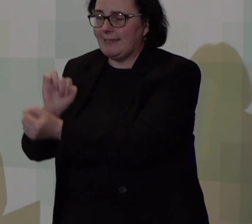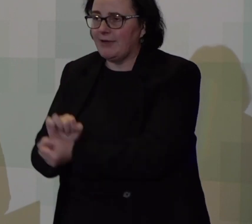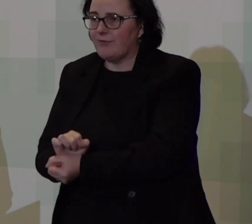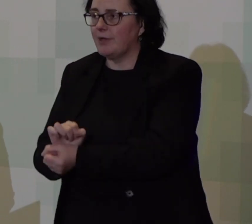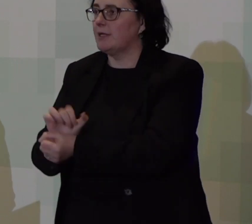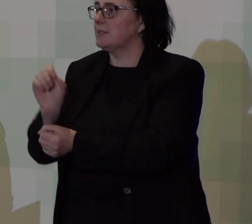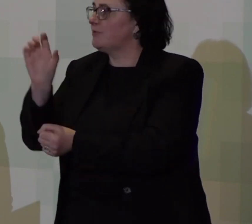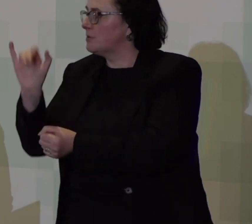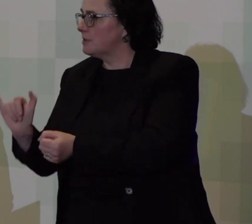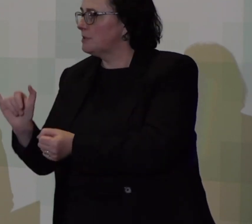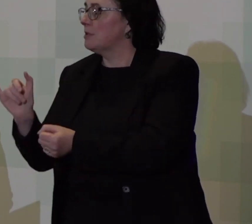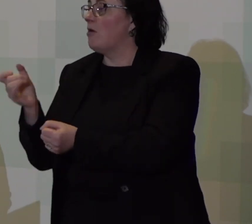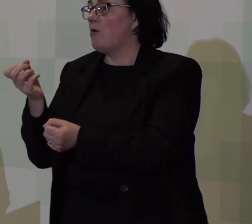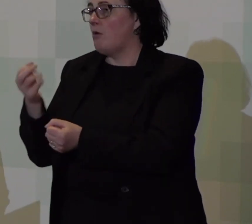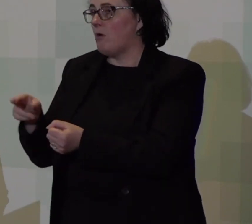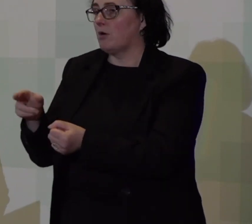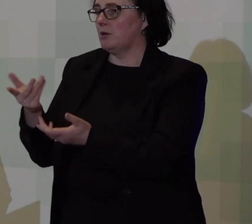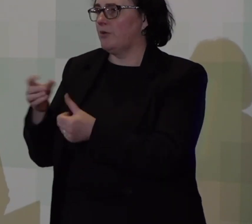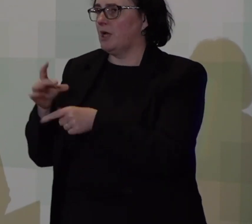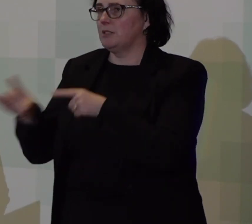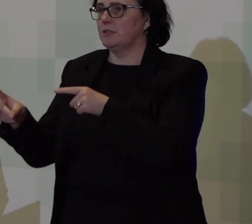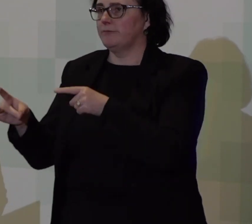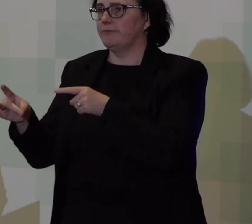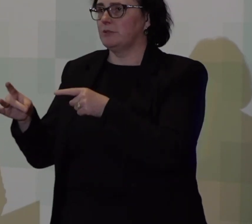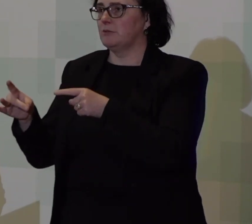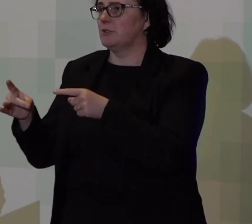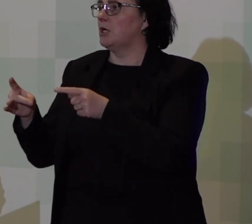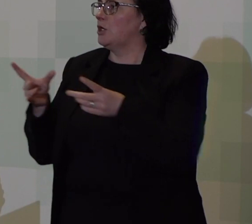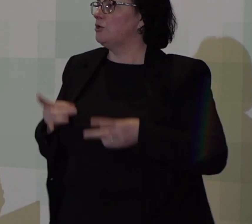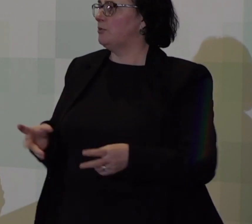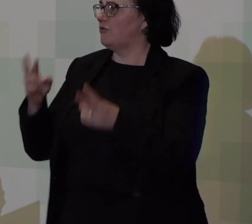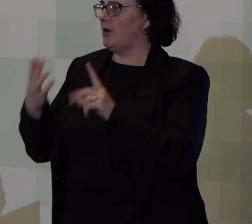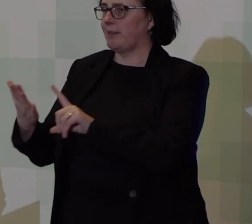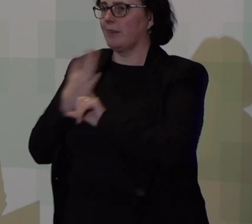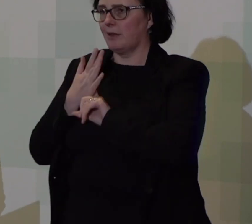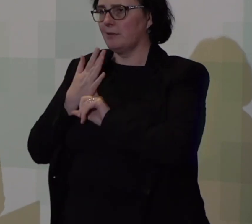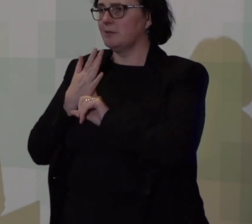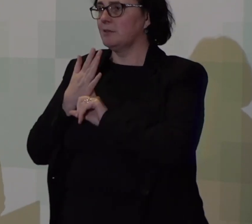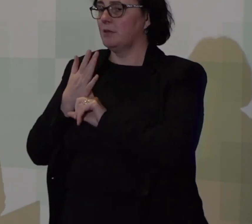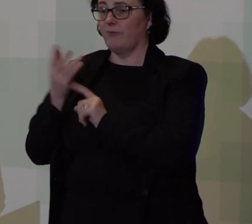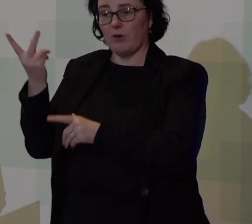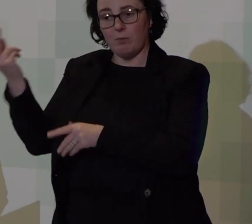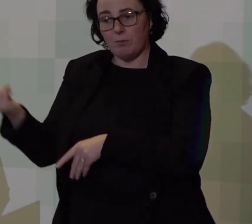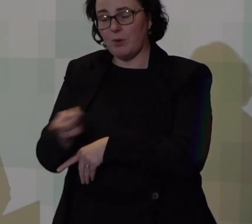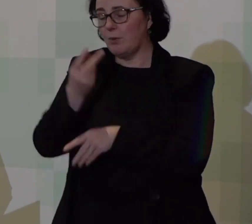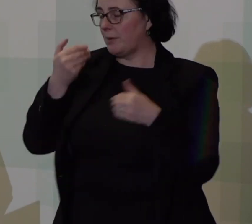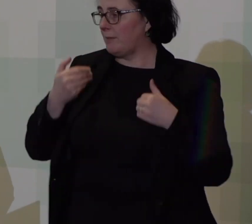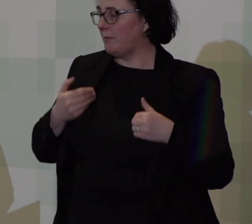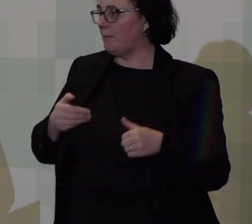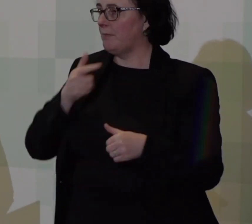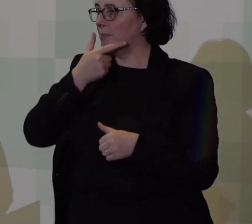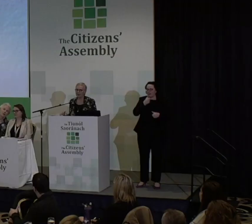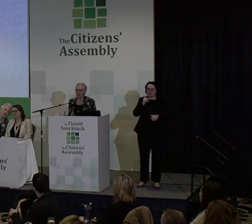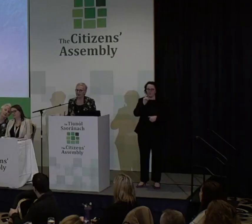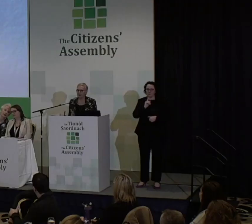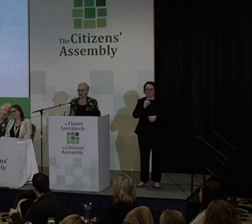and similar infringements of people's human rights, both male and female. So where